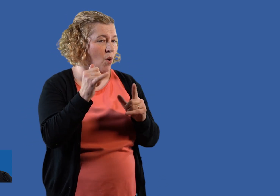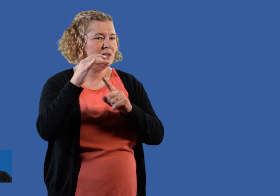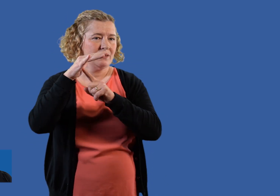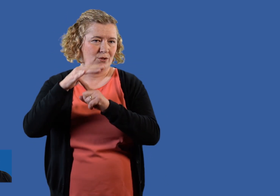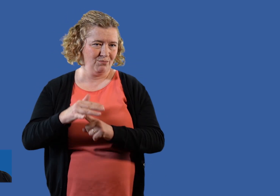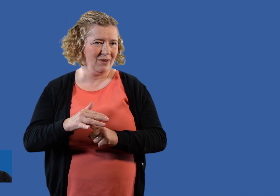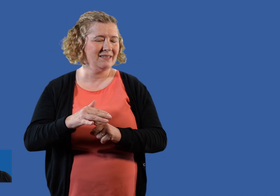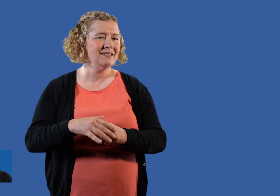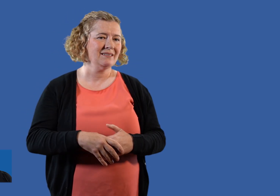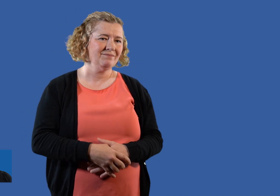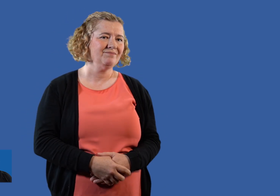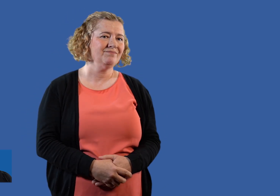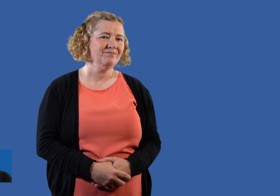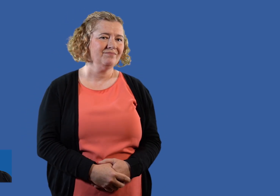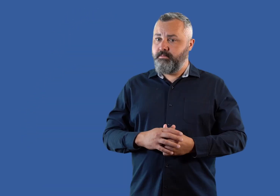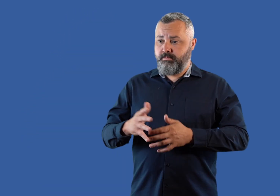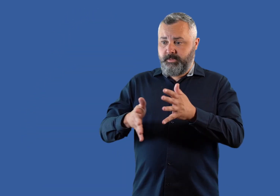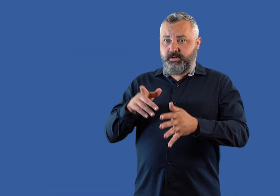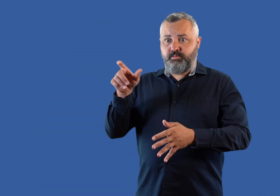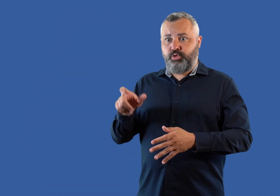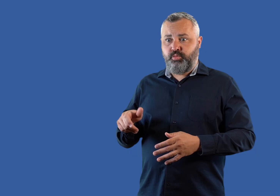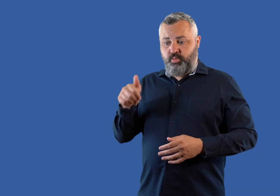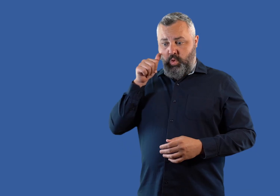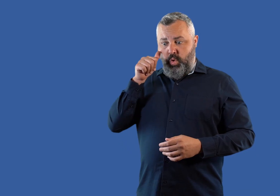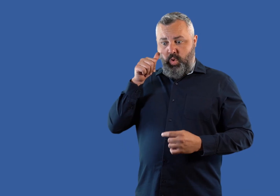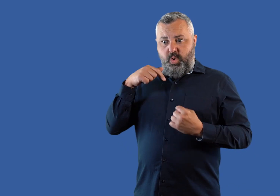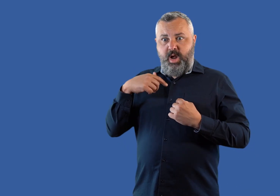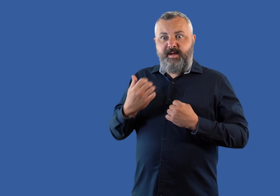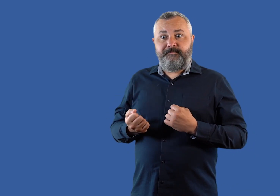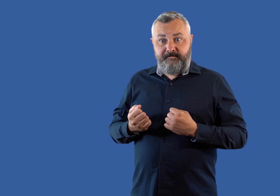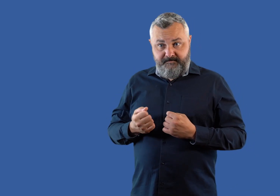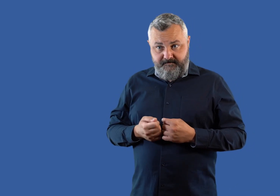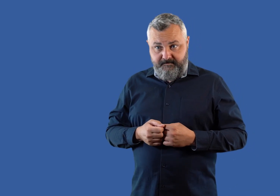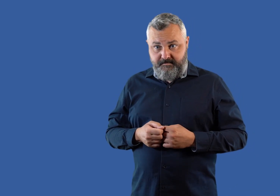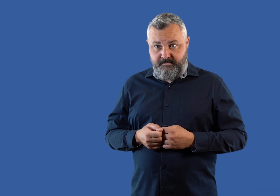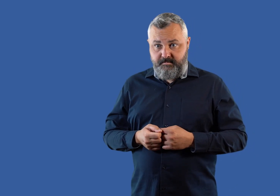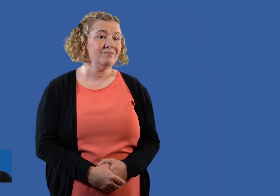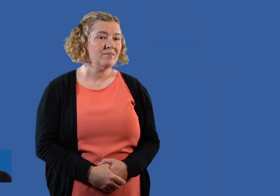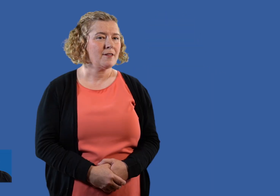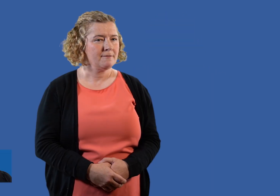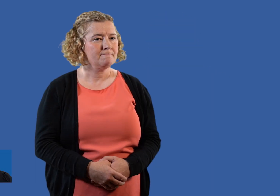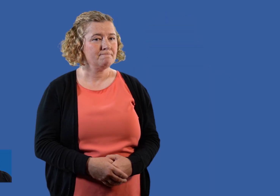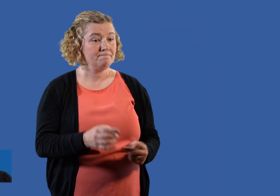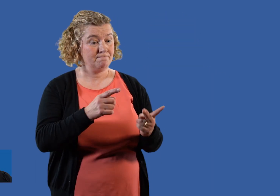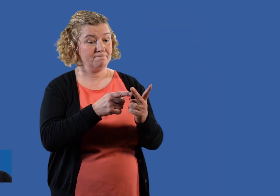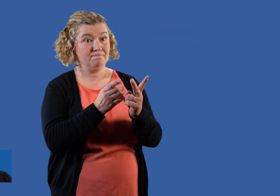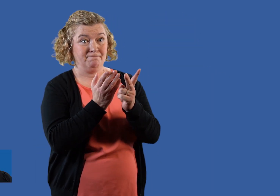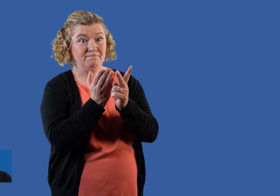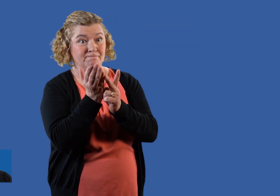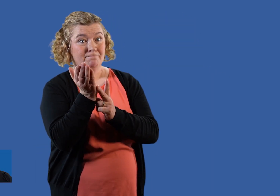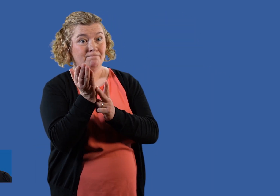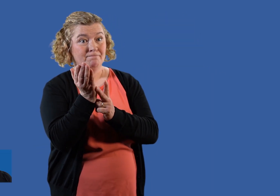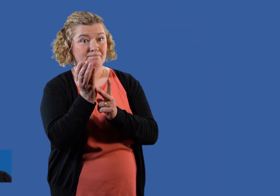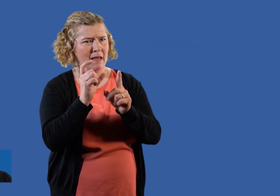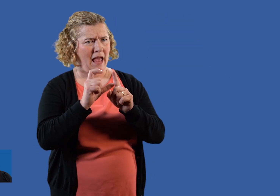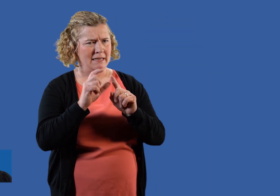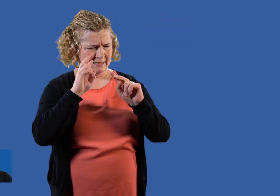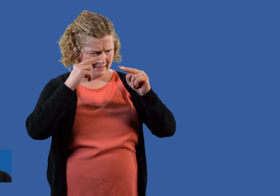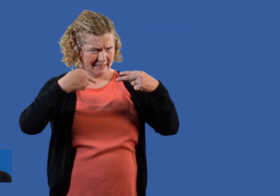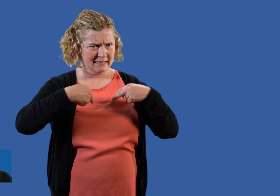severely manic or depressed. So, is the person aware of this? Not really. Often bipolar 2 is harder for